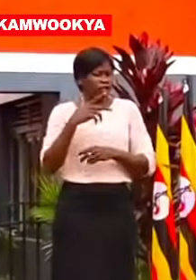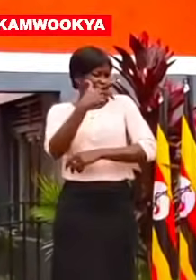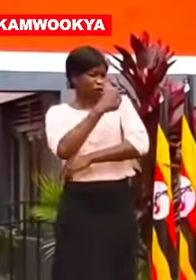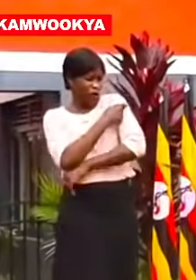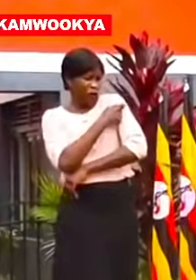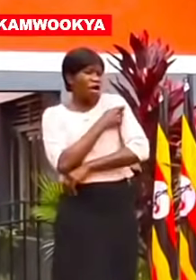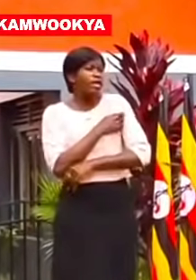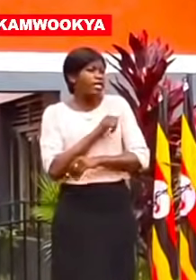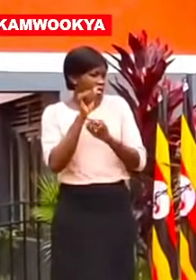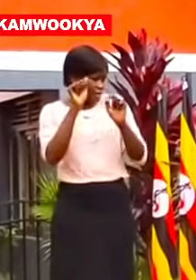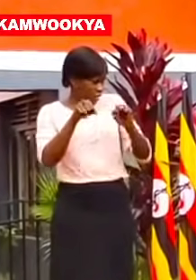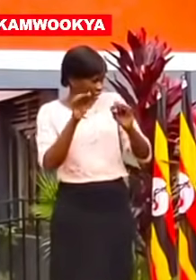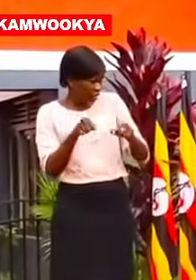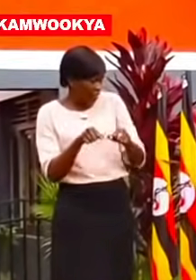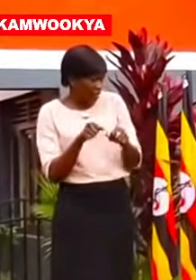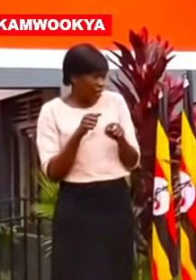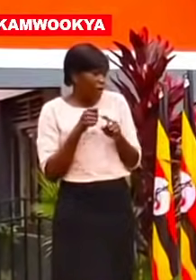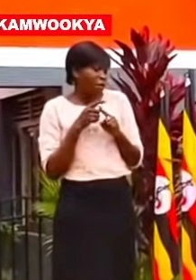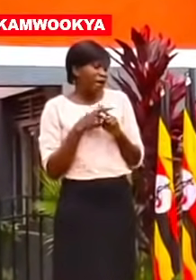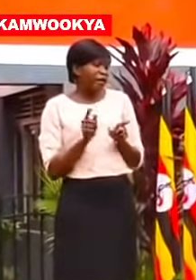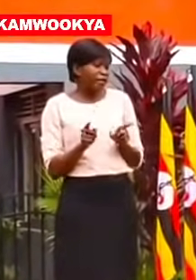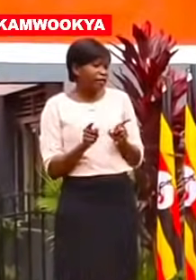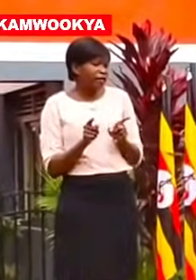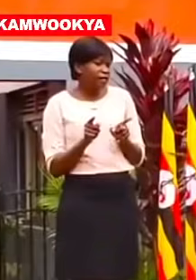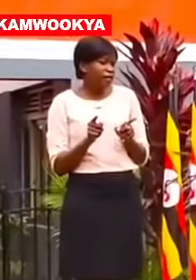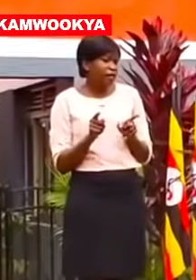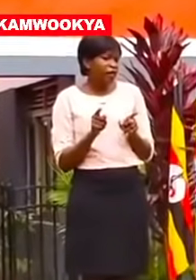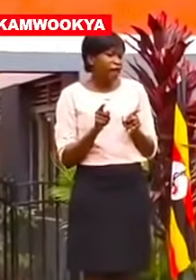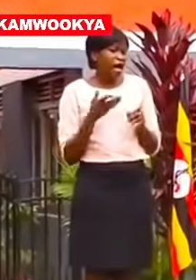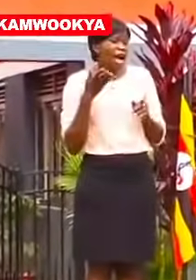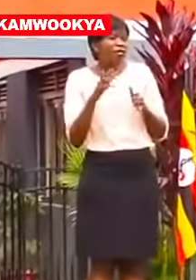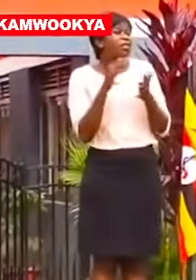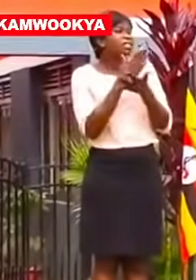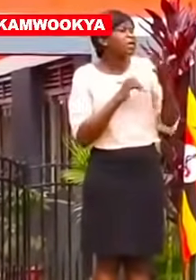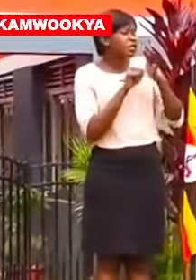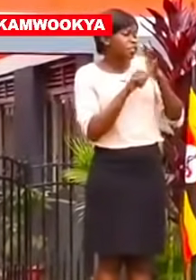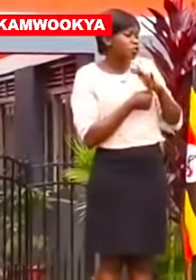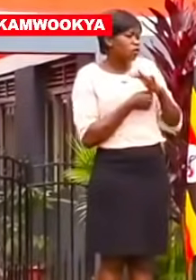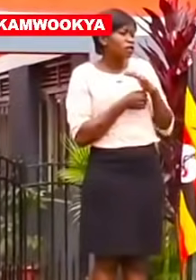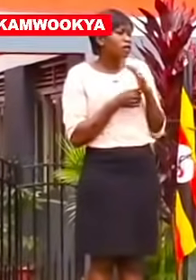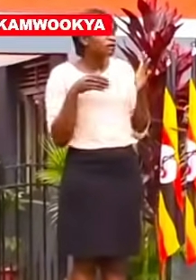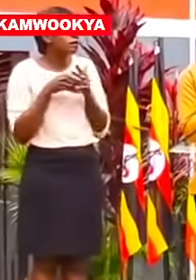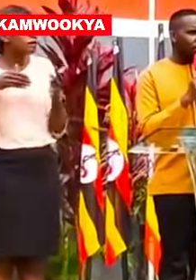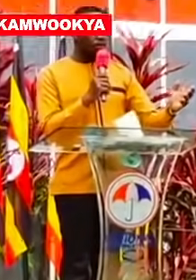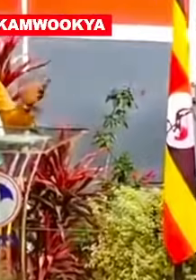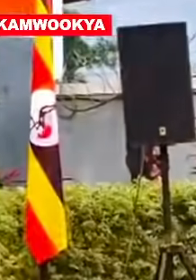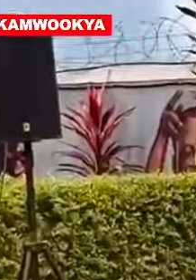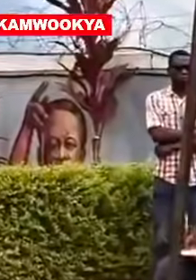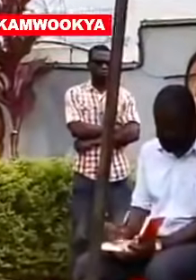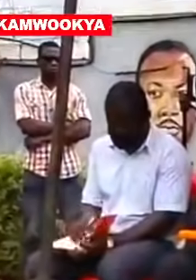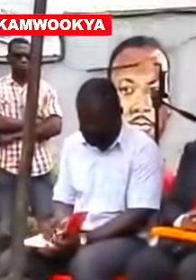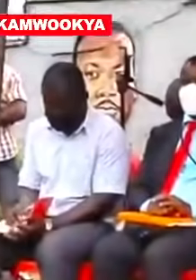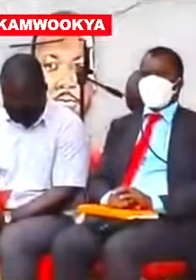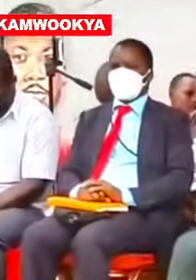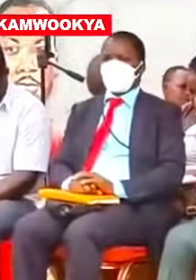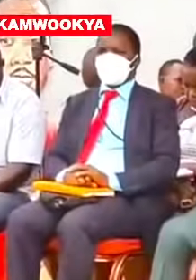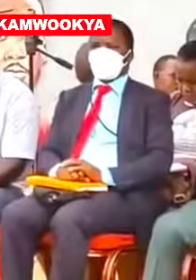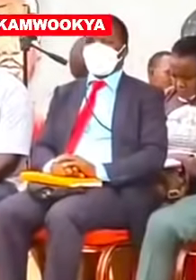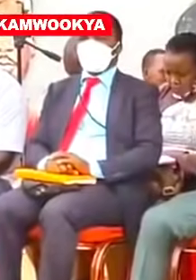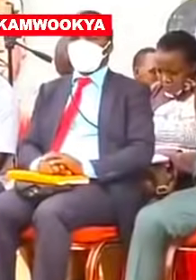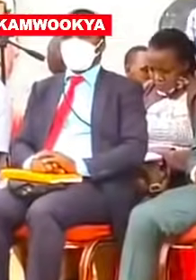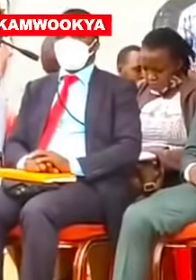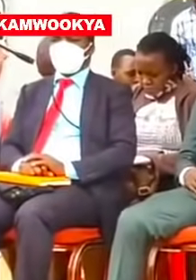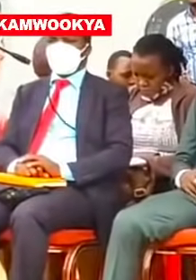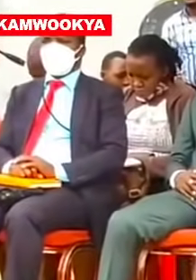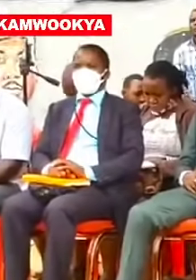of fact, many Ugandans want to get vaccinated so that they get back to work. Of course, vaccinated with the right